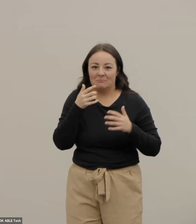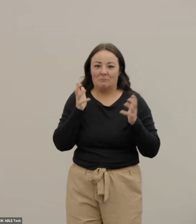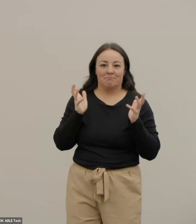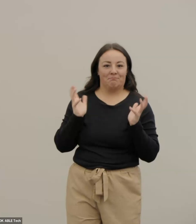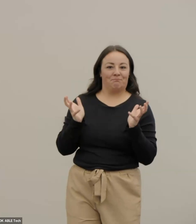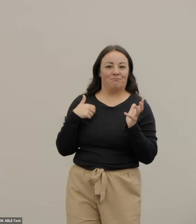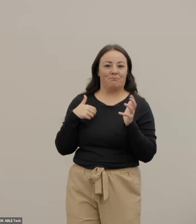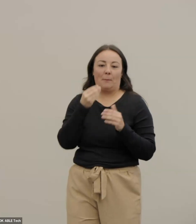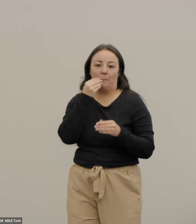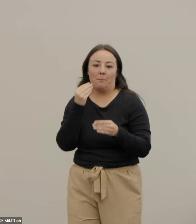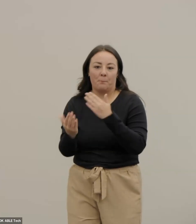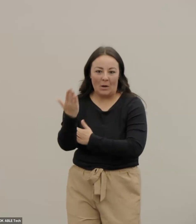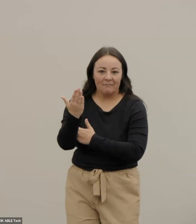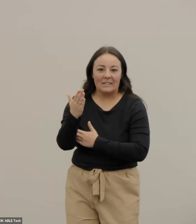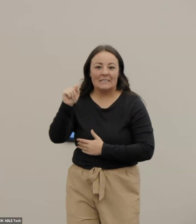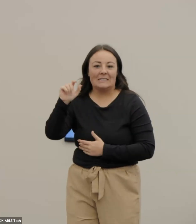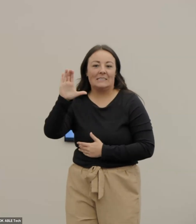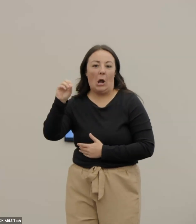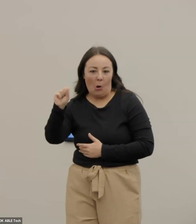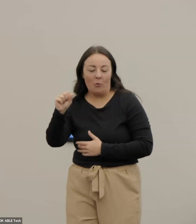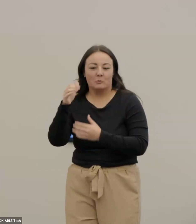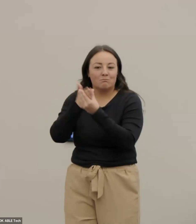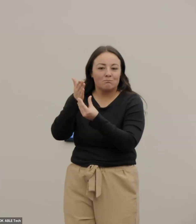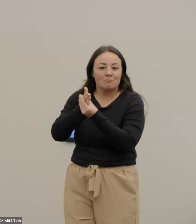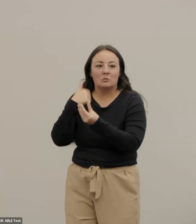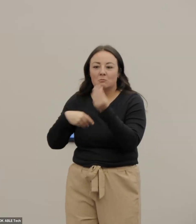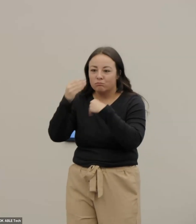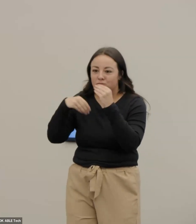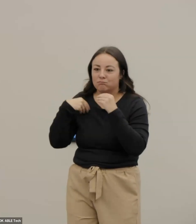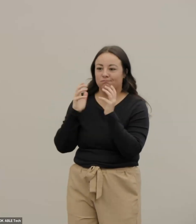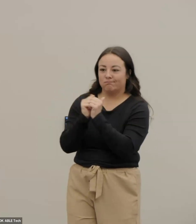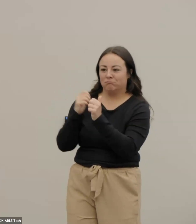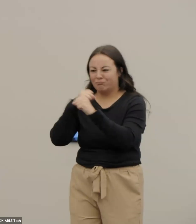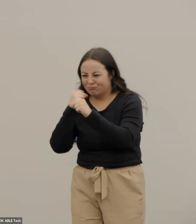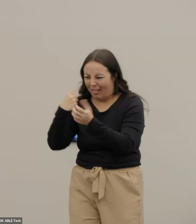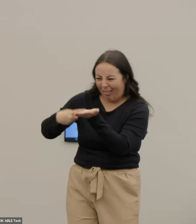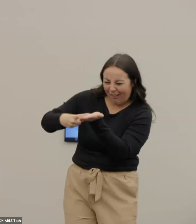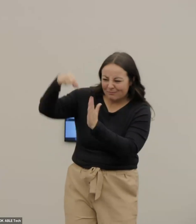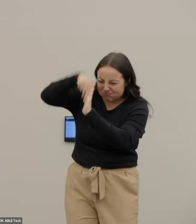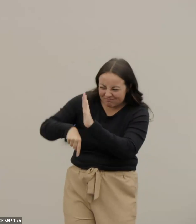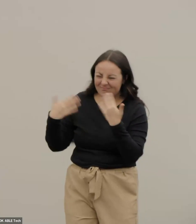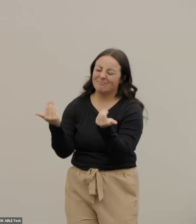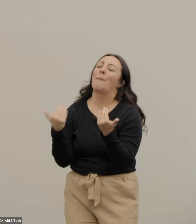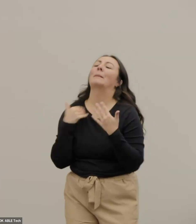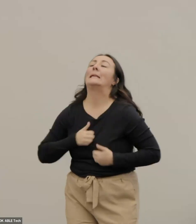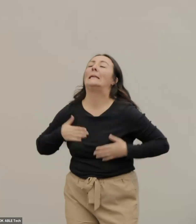she said over breakfast tacos, she did that. So that you're my hero. I love that. That's great.